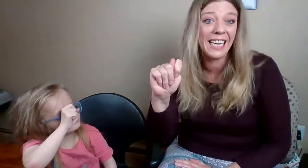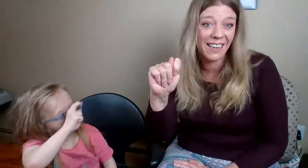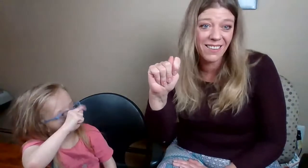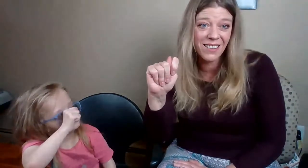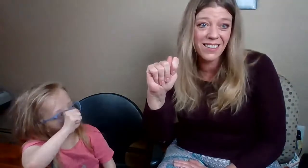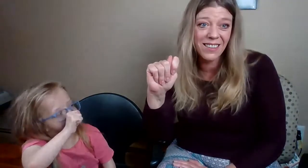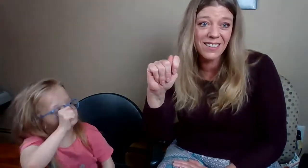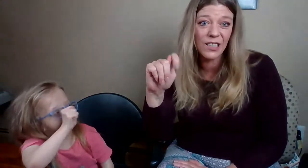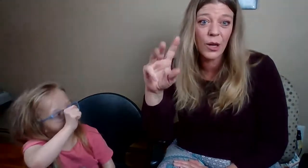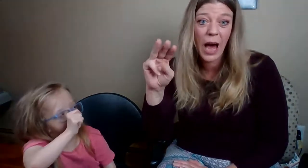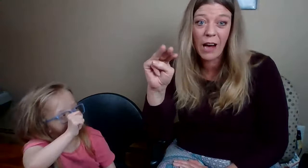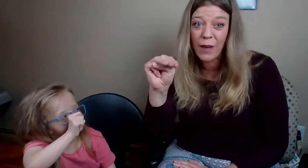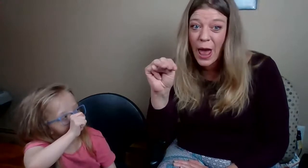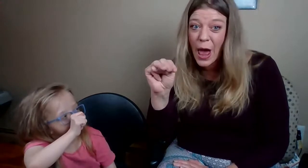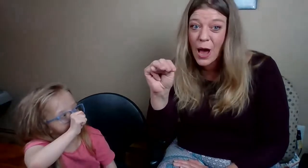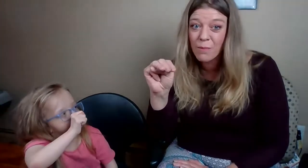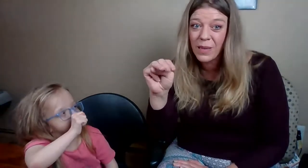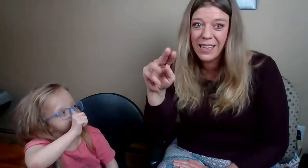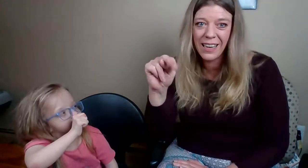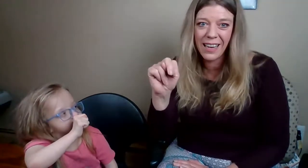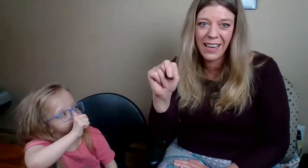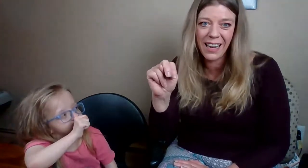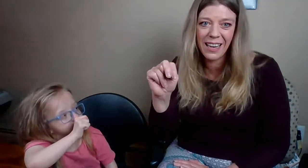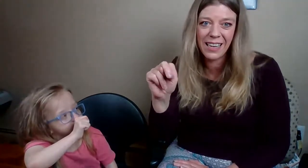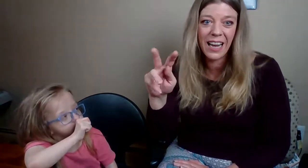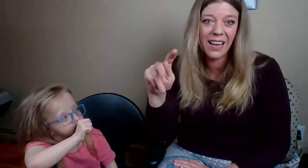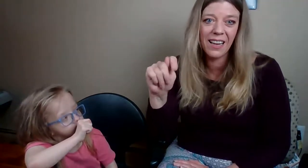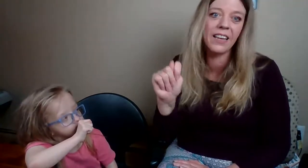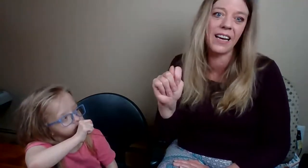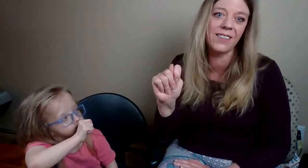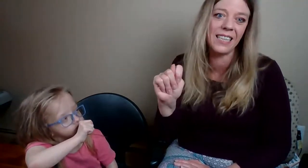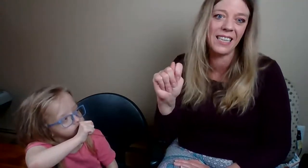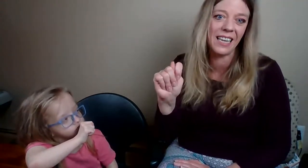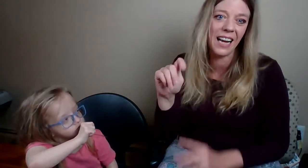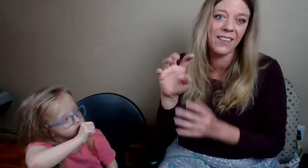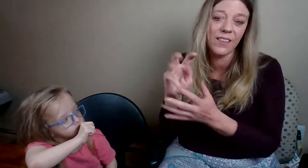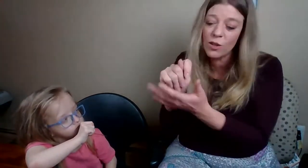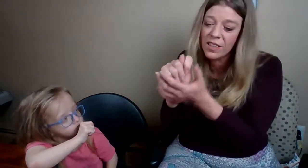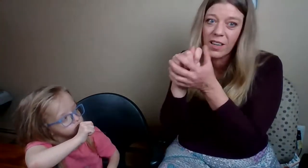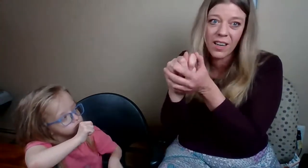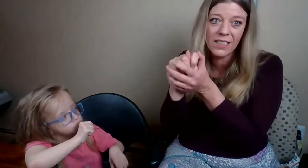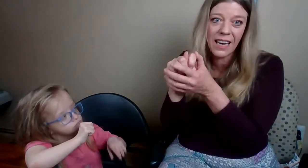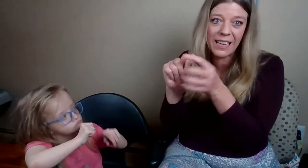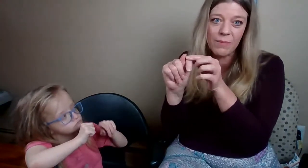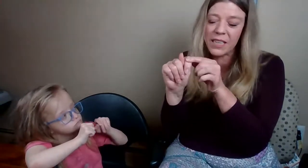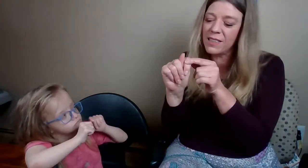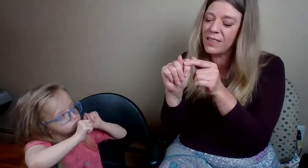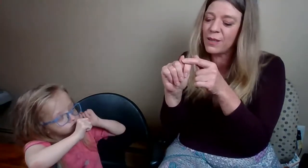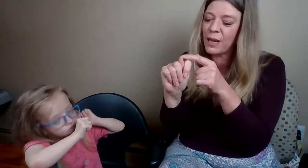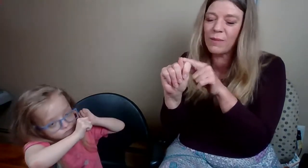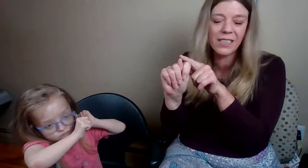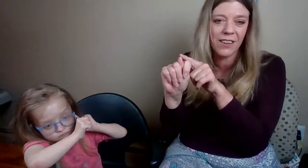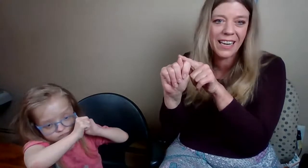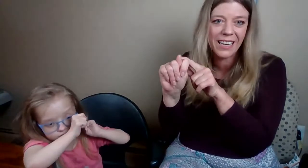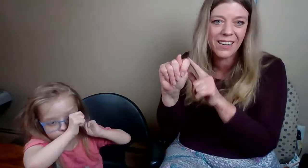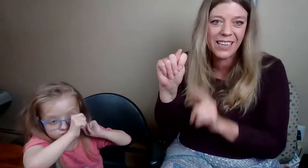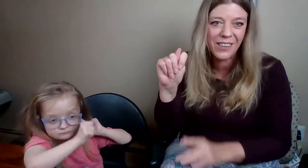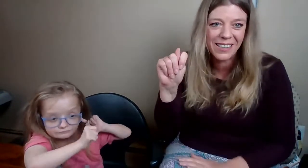T. So you have M, N, and now T. And those are all tight because your thumb is right here and you can see